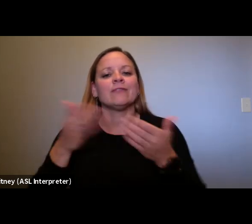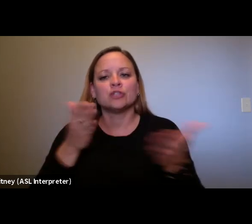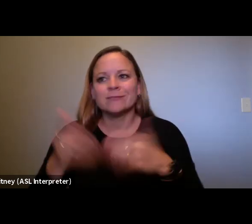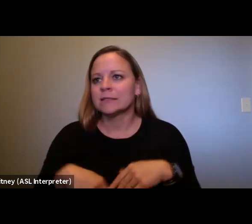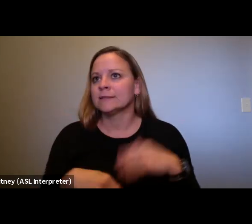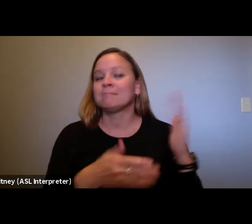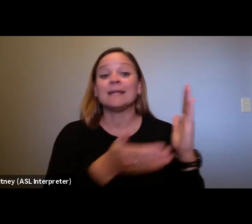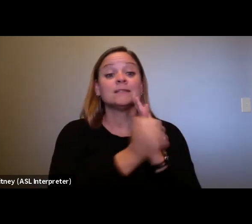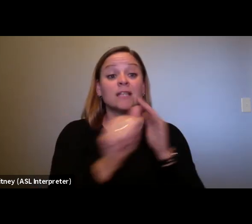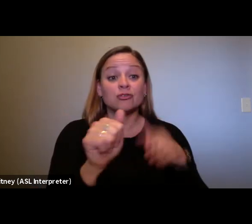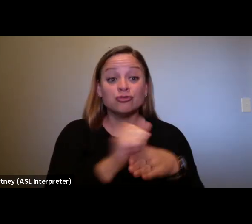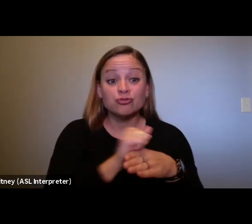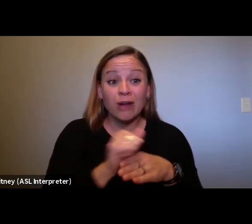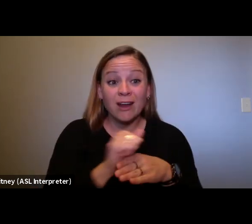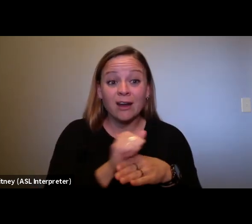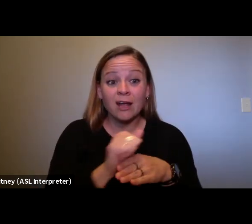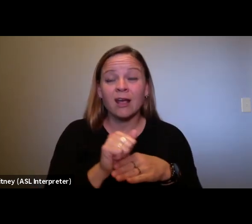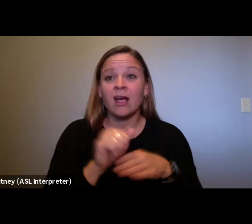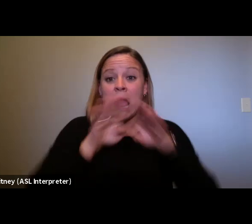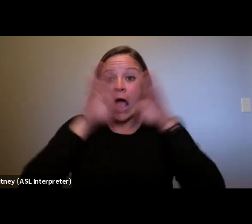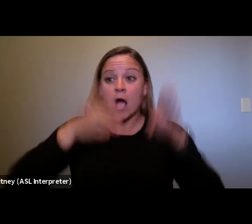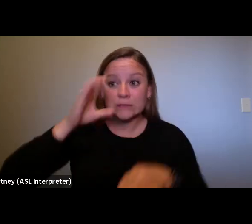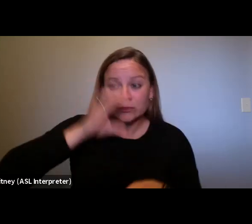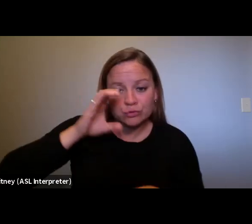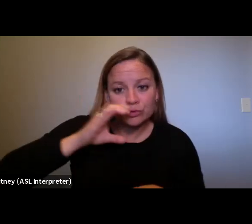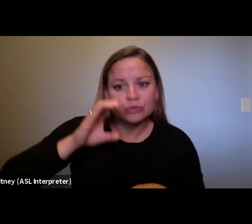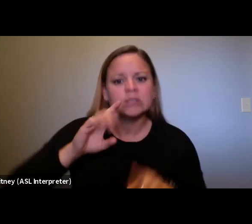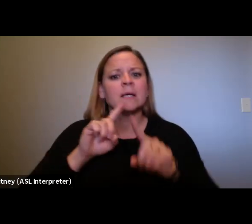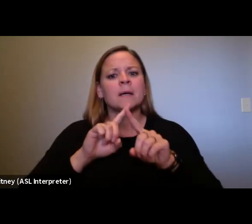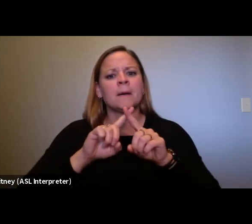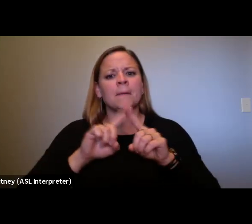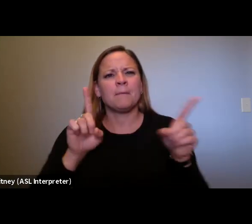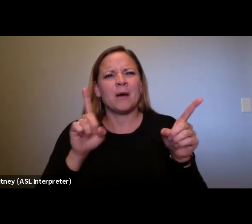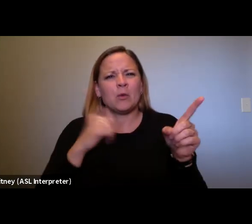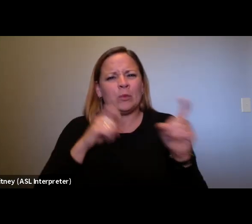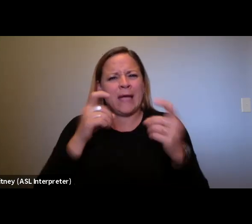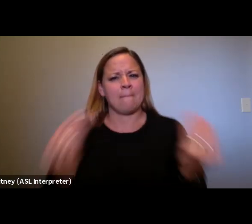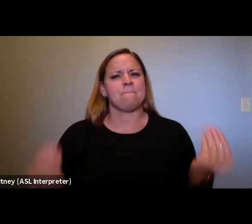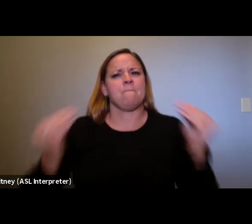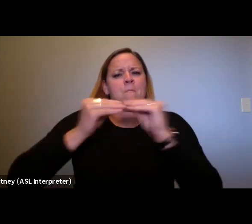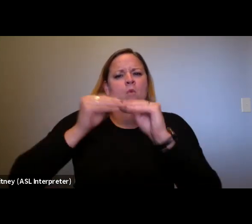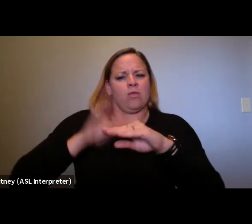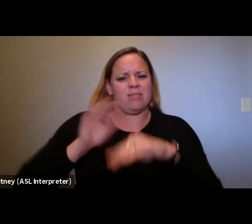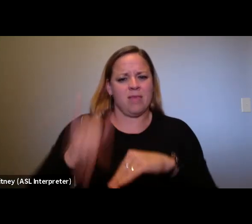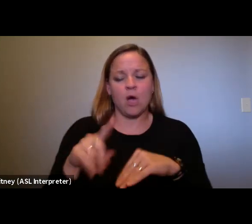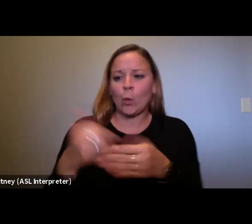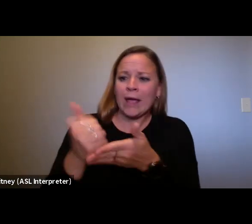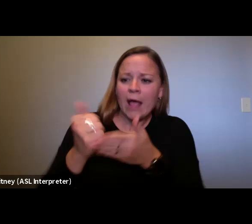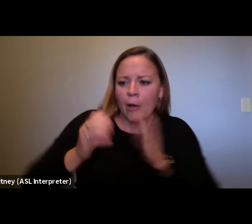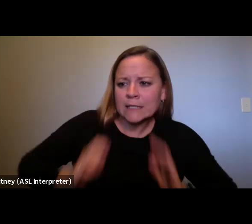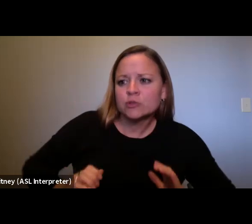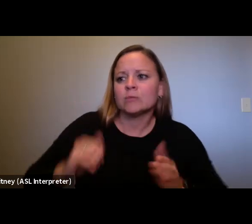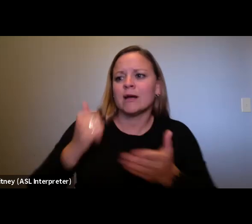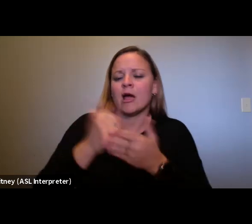training, housing search. But we extended more than the housing search. We help the consumers, we help the veterans